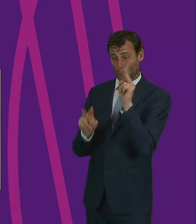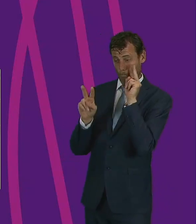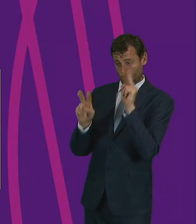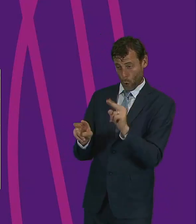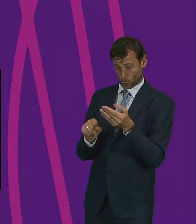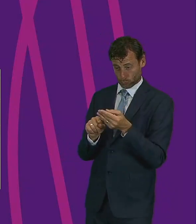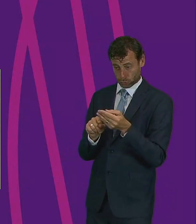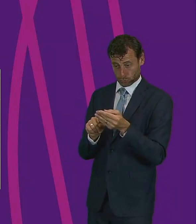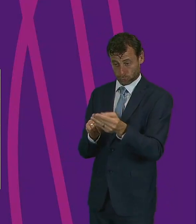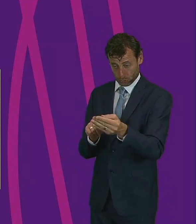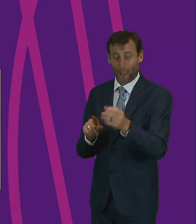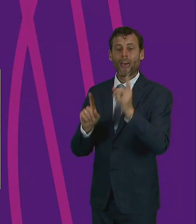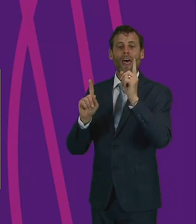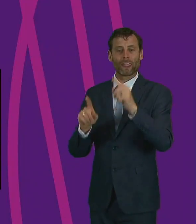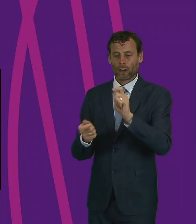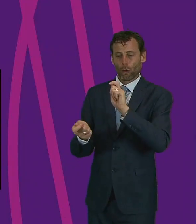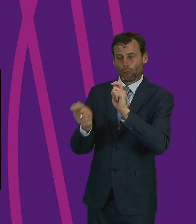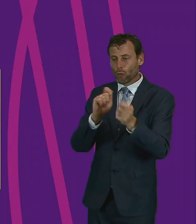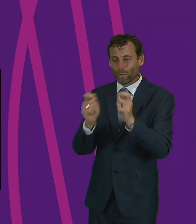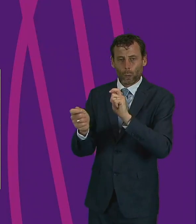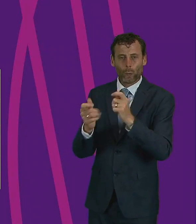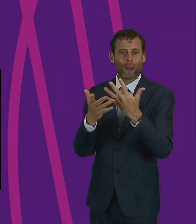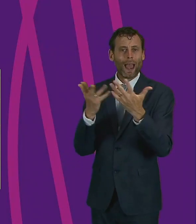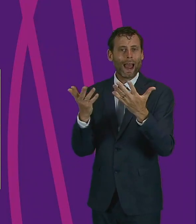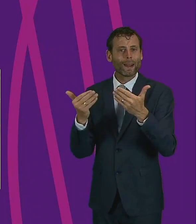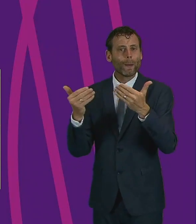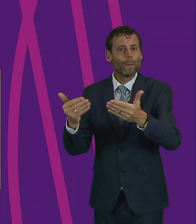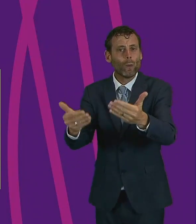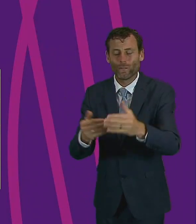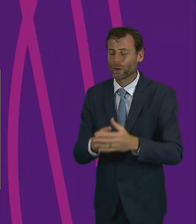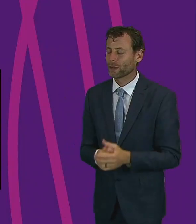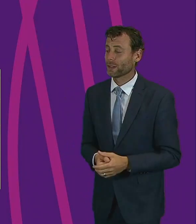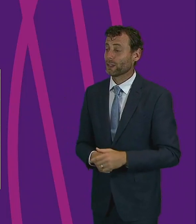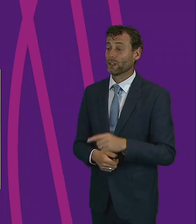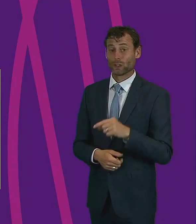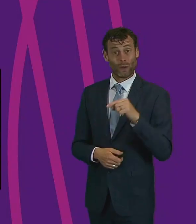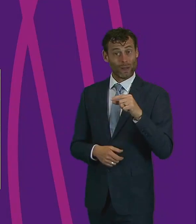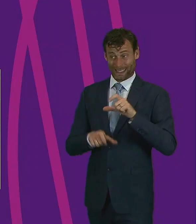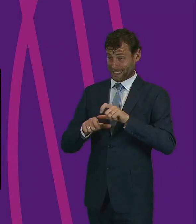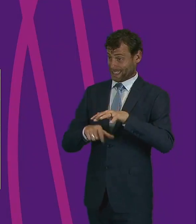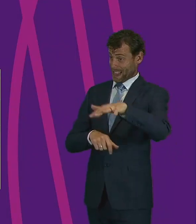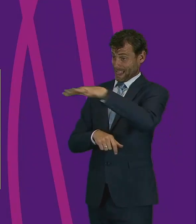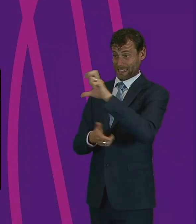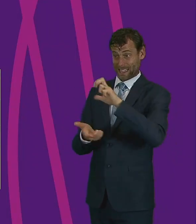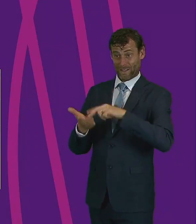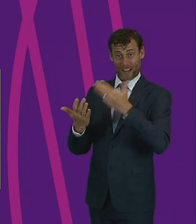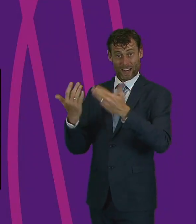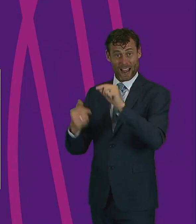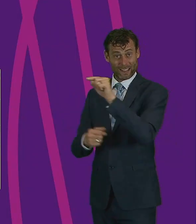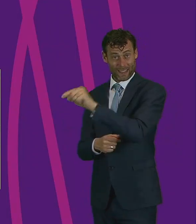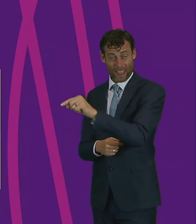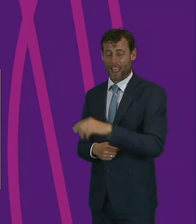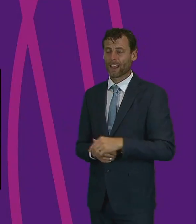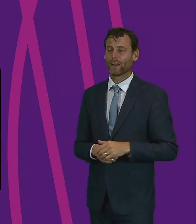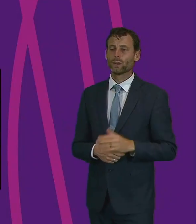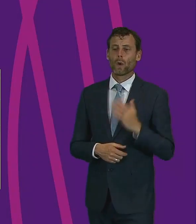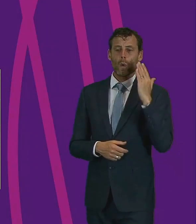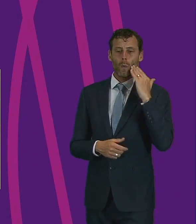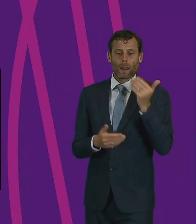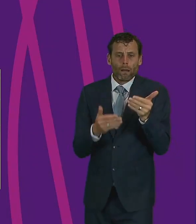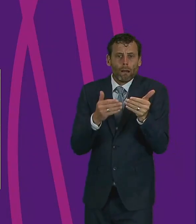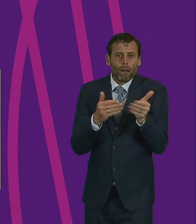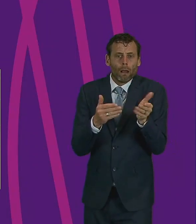moment. Remobilising in these circumstances, where the virus is still with us and the impact of changes in restrictions need